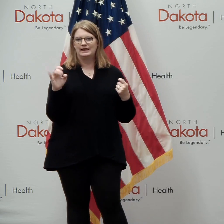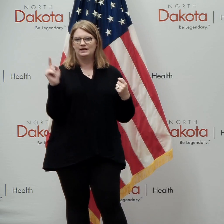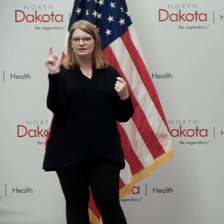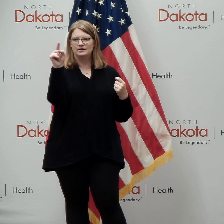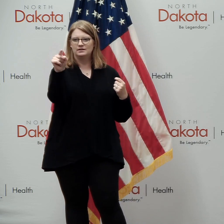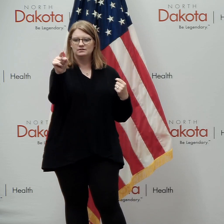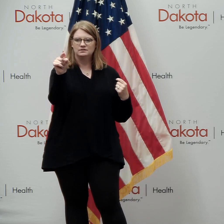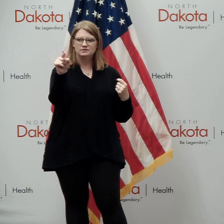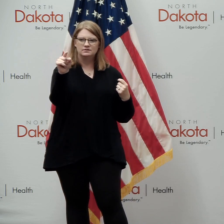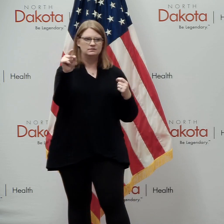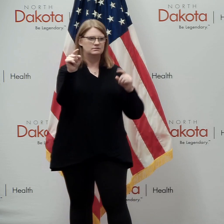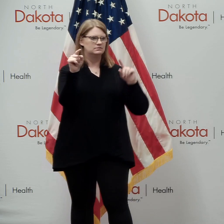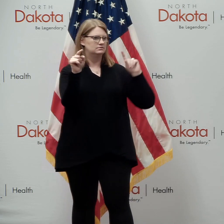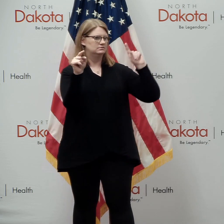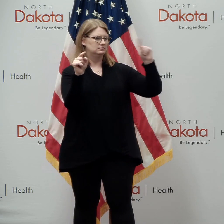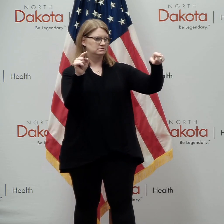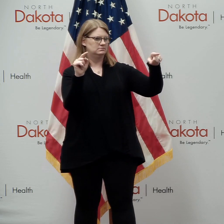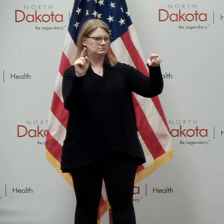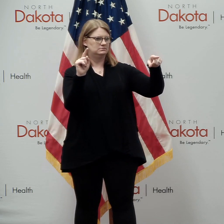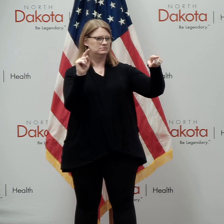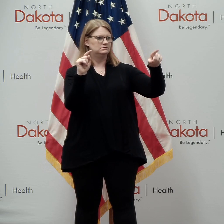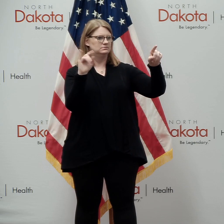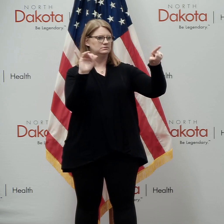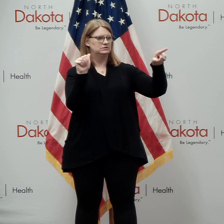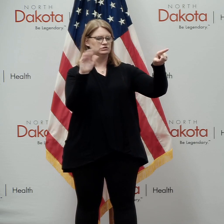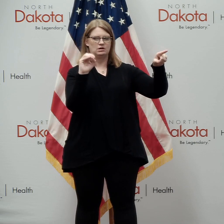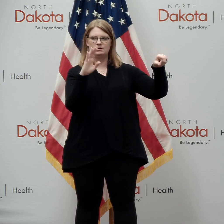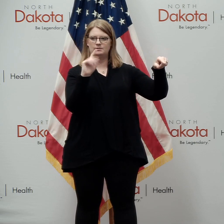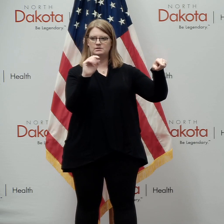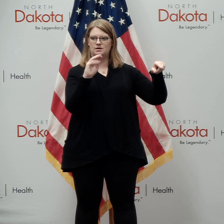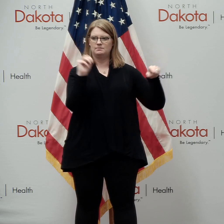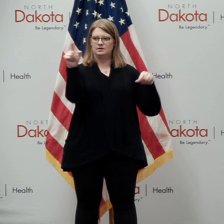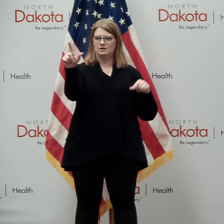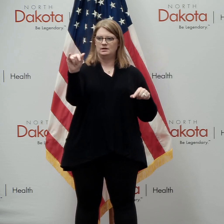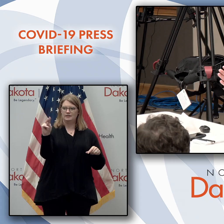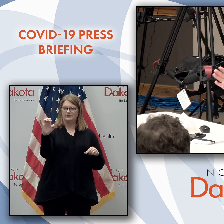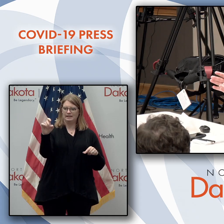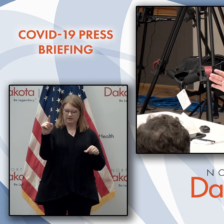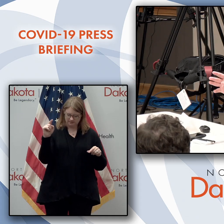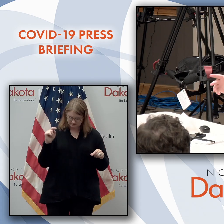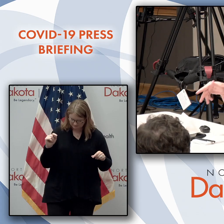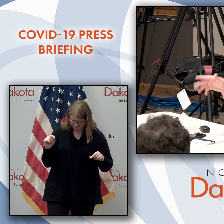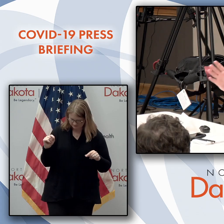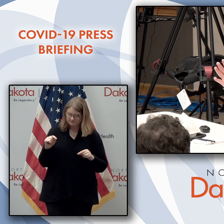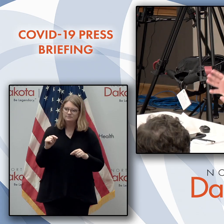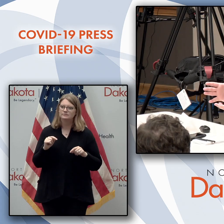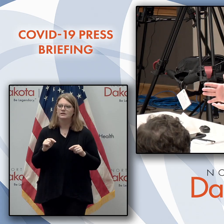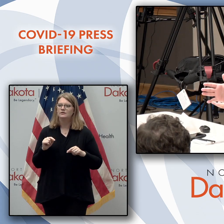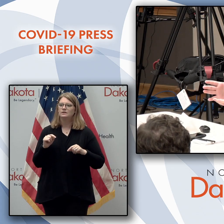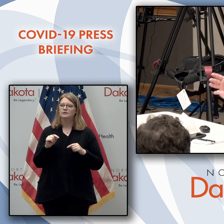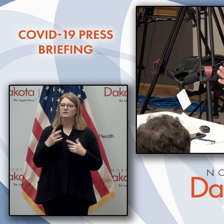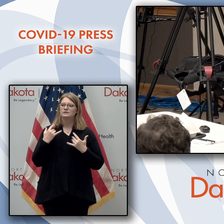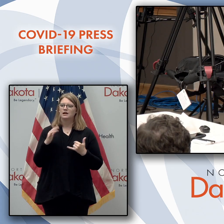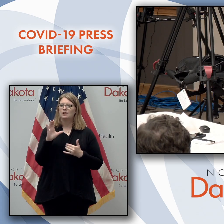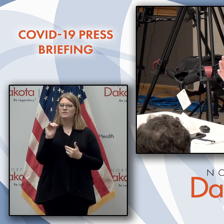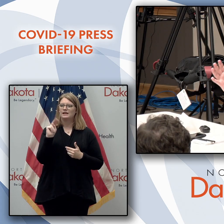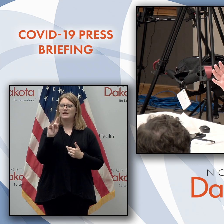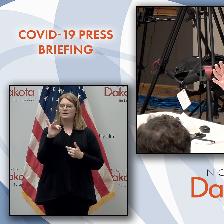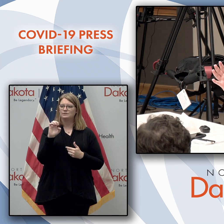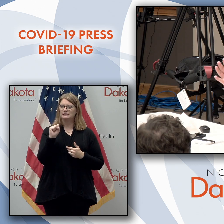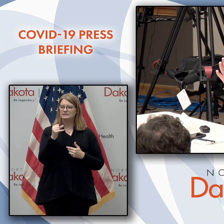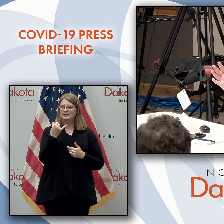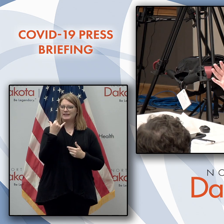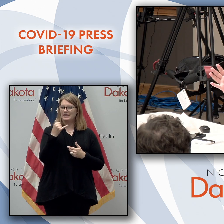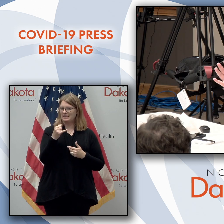then back here, and then we'll come over here to Jacob and Tom. So for these counties that are now in the yellow, is